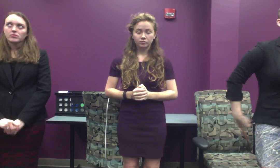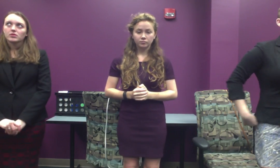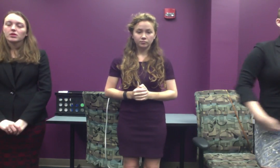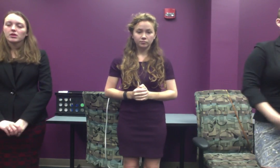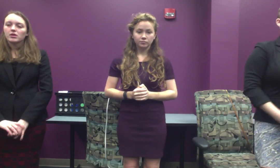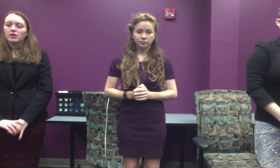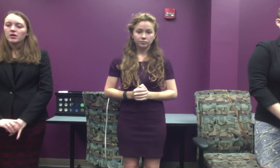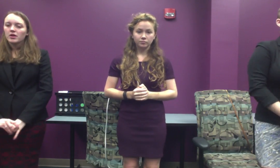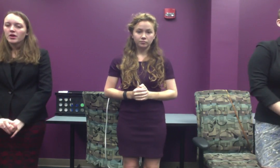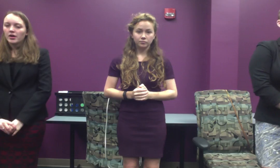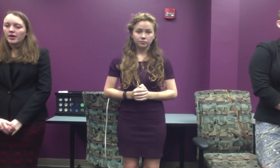their topics.